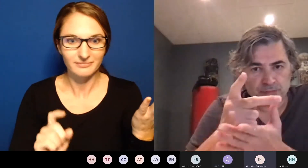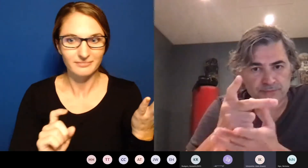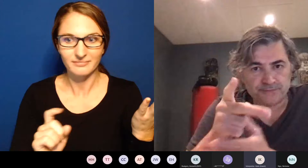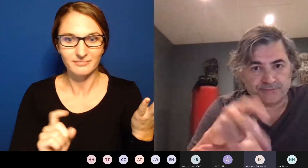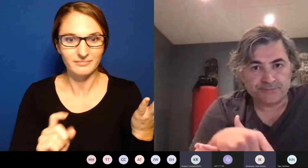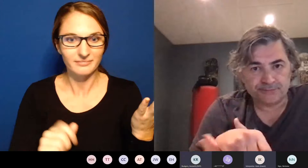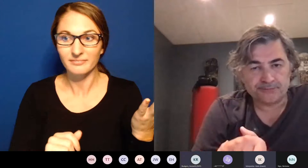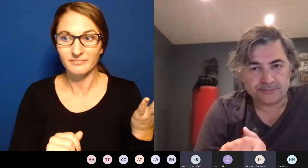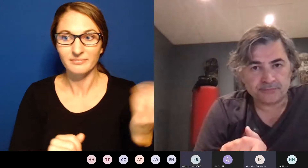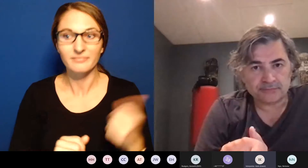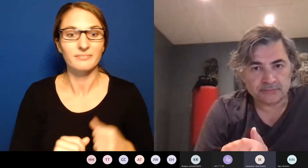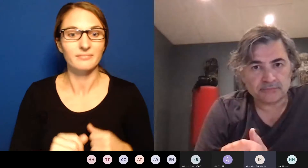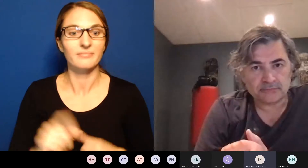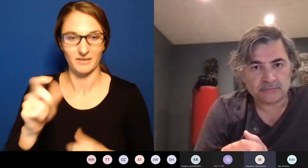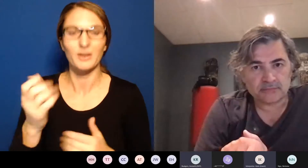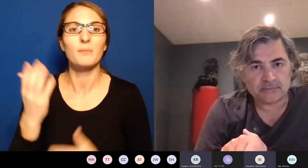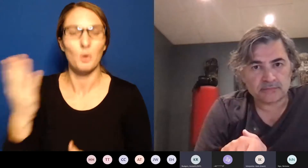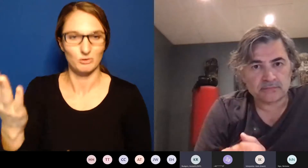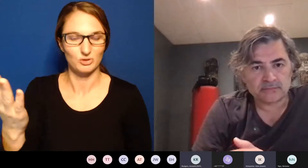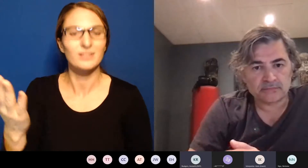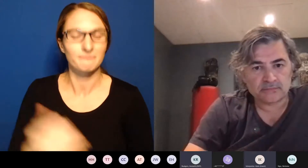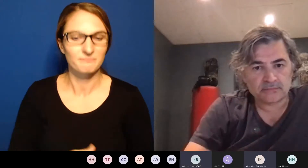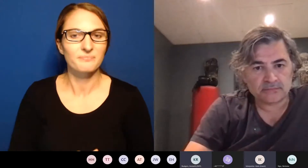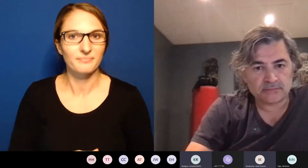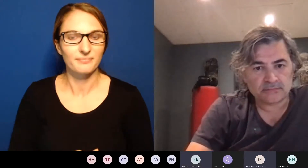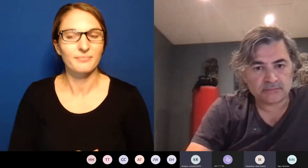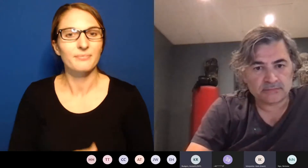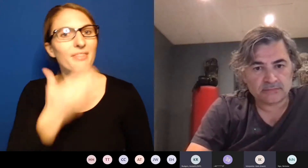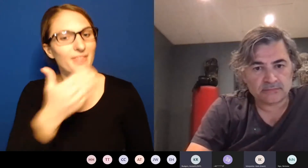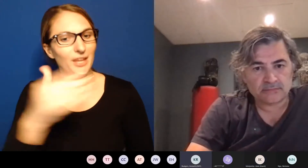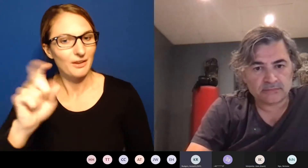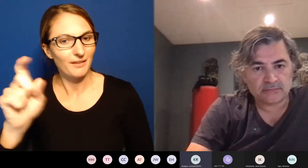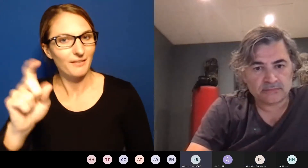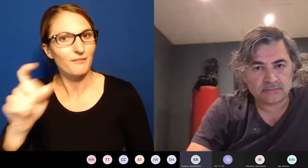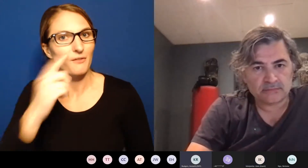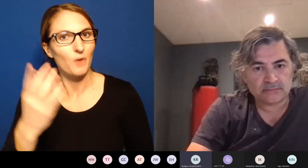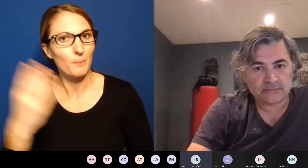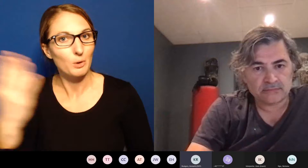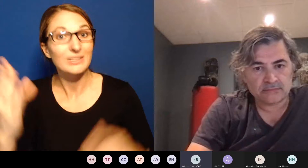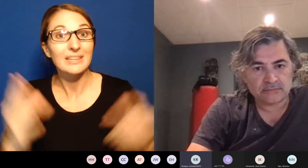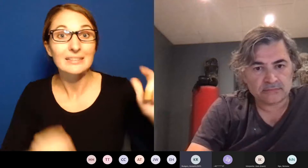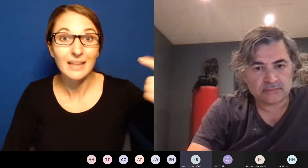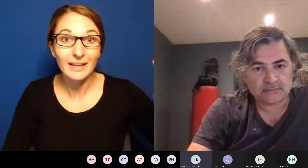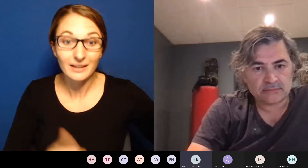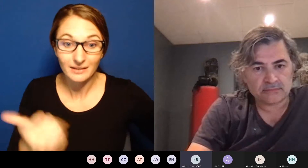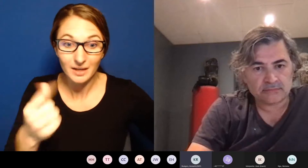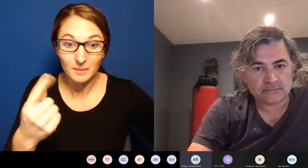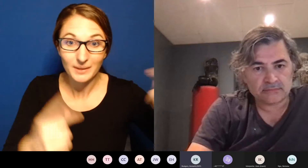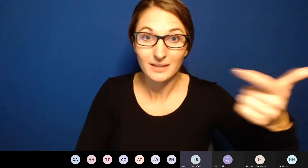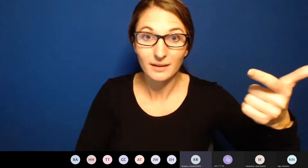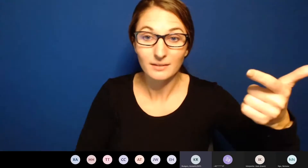Xavier, make a motion. Okay. Thank you, Xavier. A second.